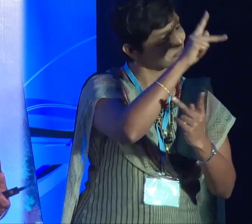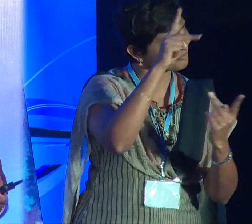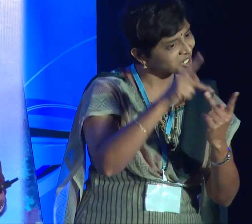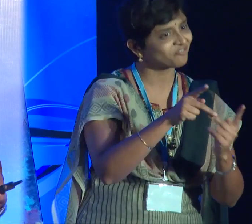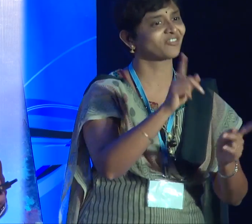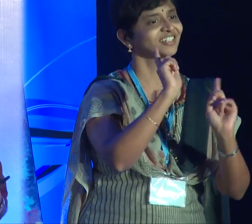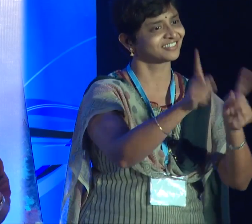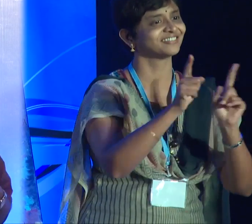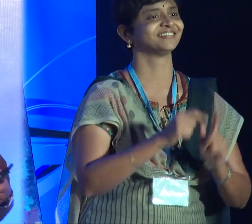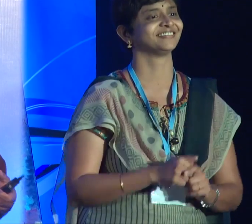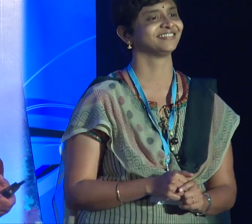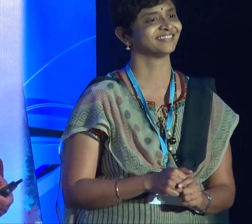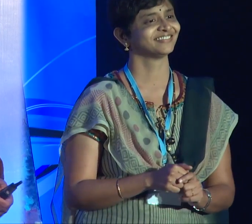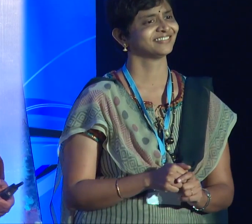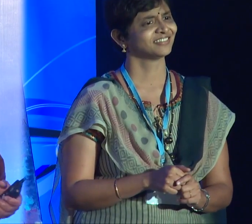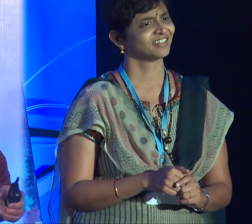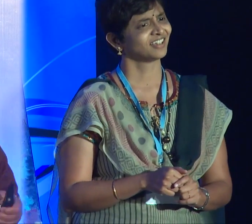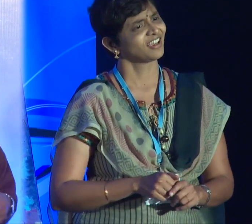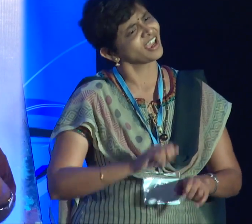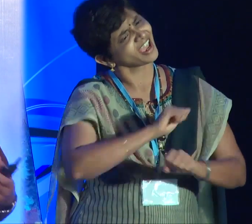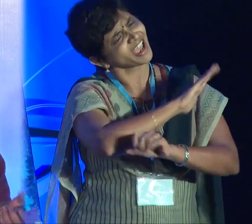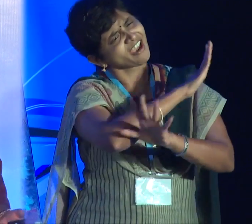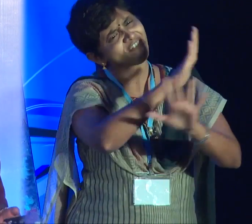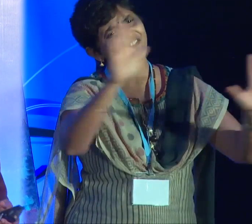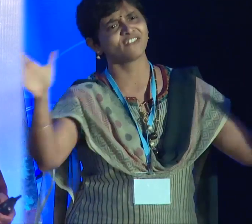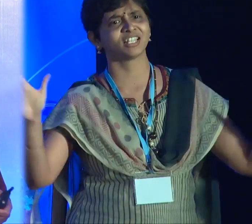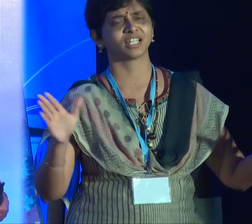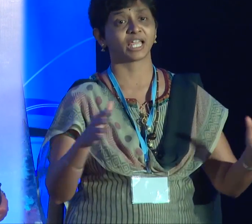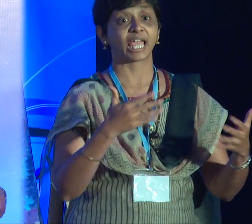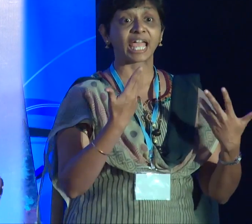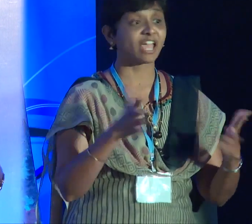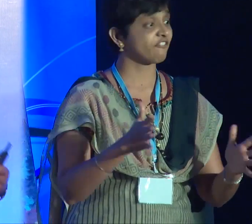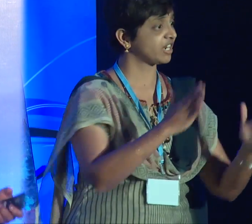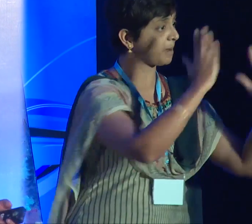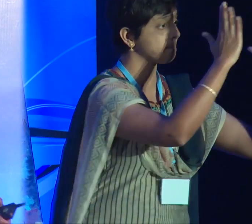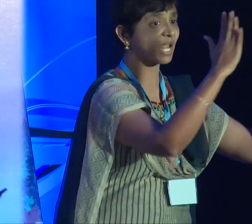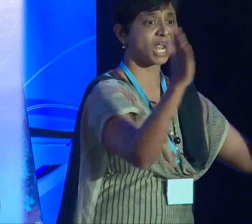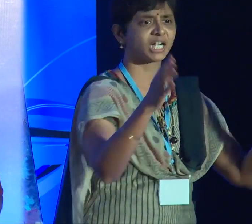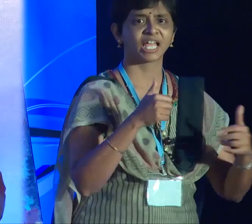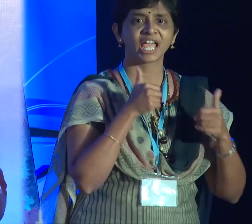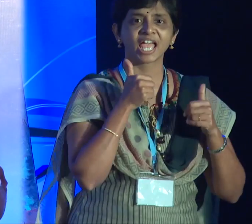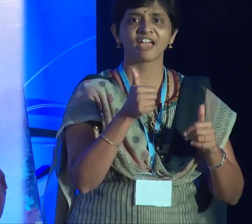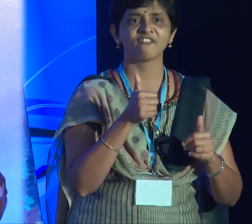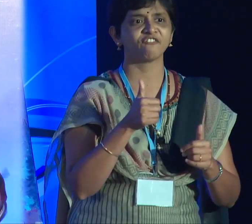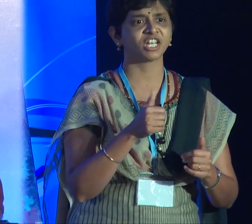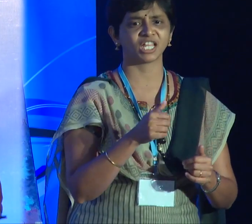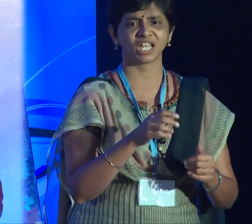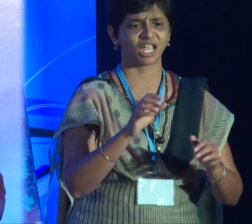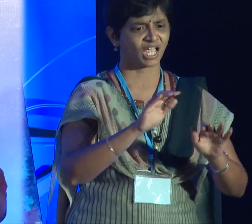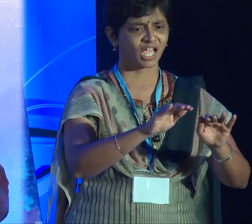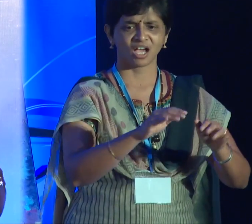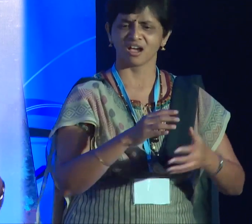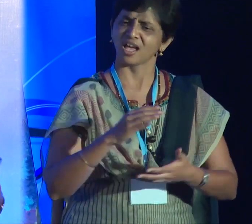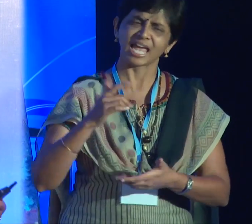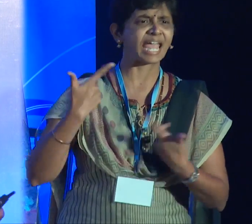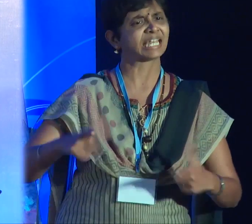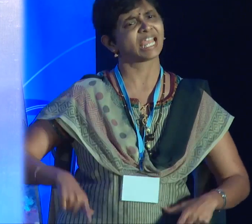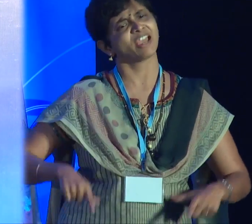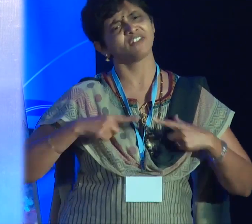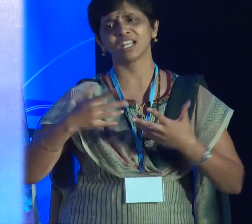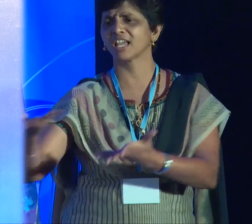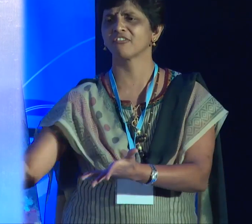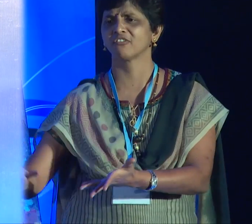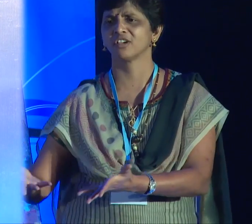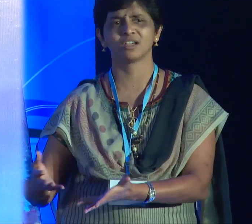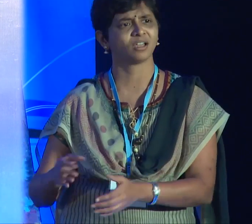Everything is perfect in nature. Every plant, every animal, every living creature is